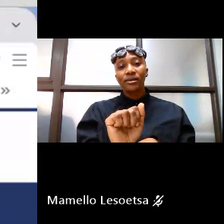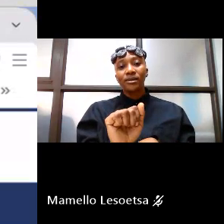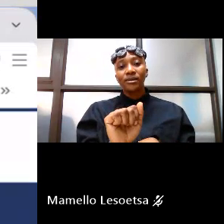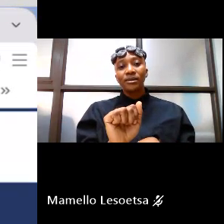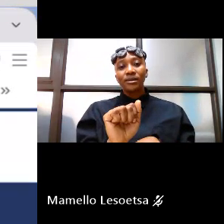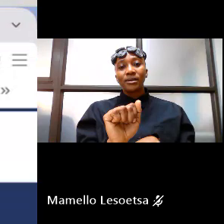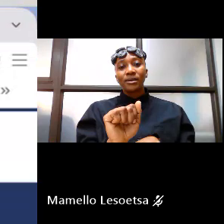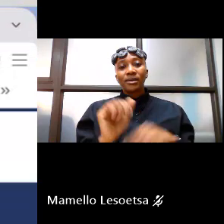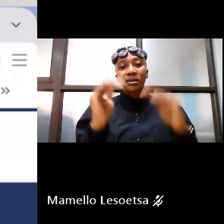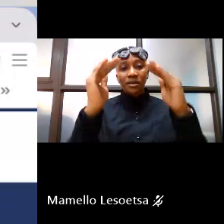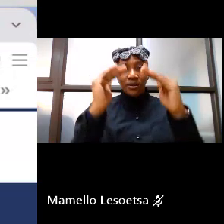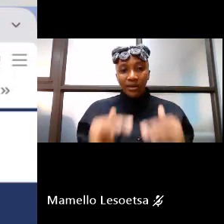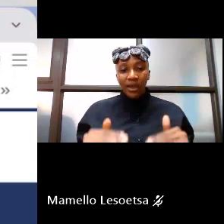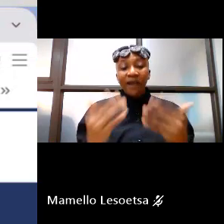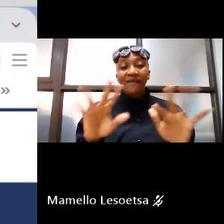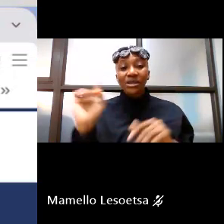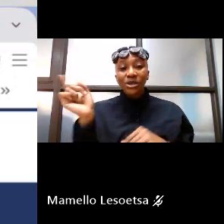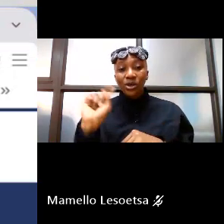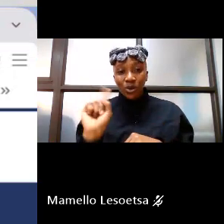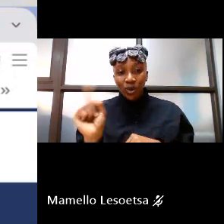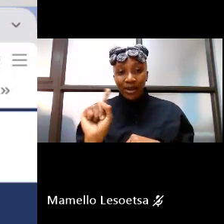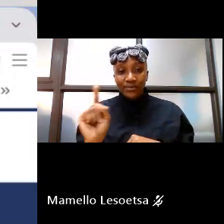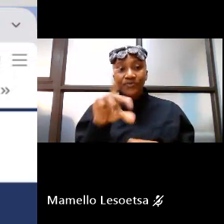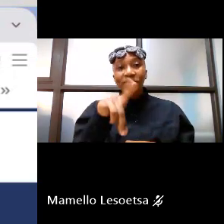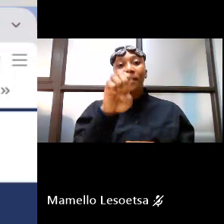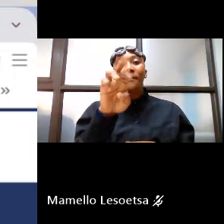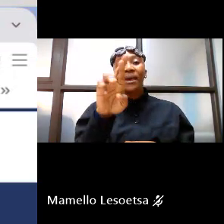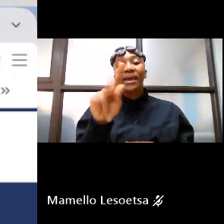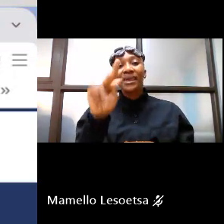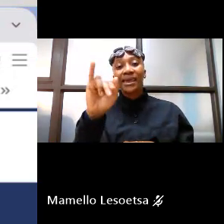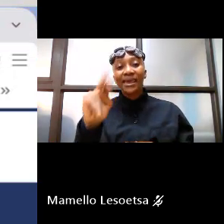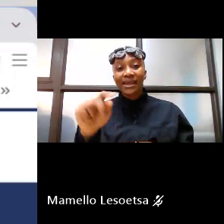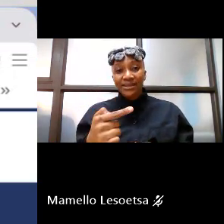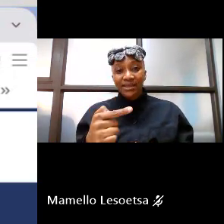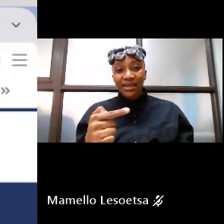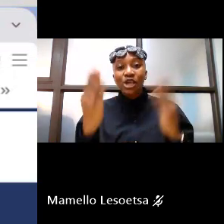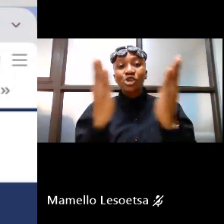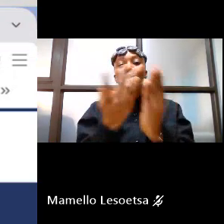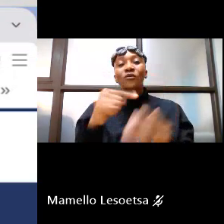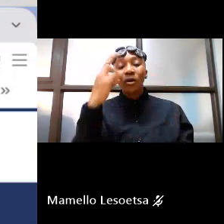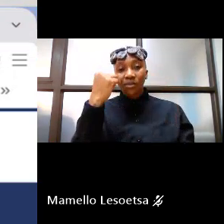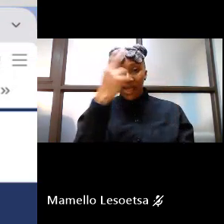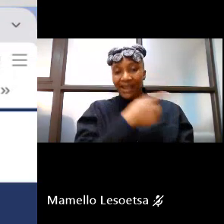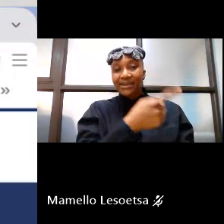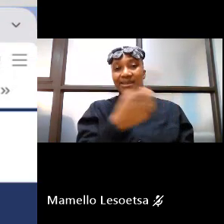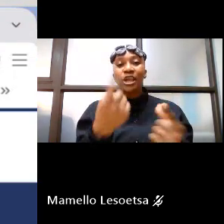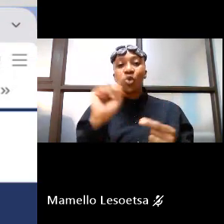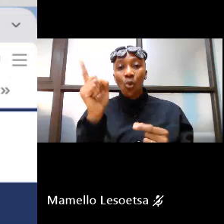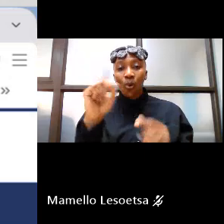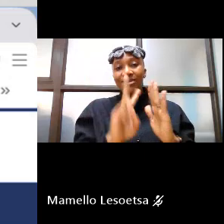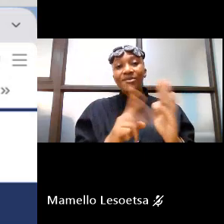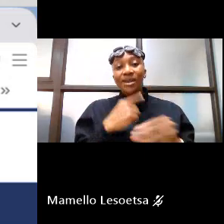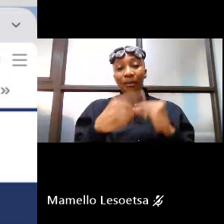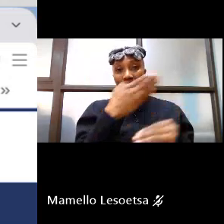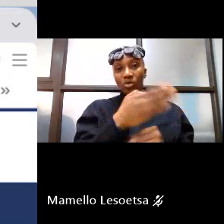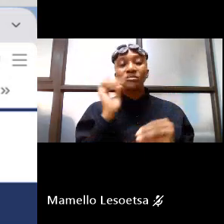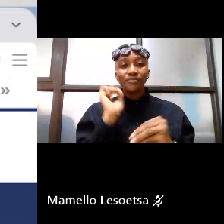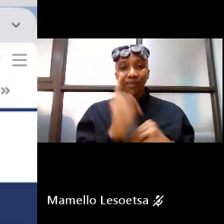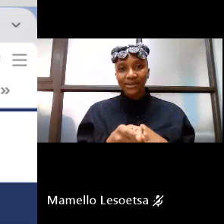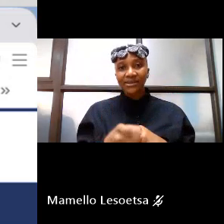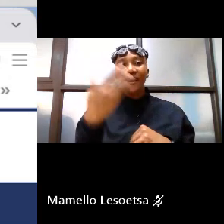Deal about Perkins School for the Blind, what they do. Okay, read about that. Then you just answer a